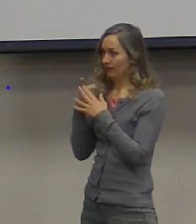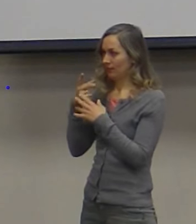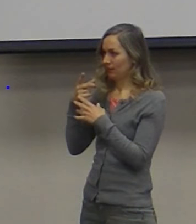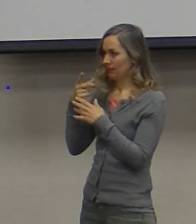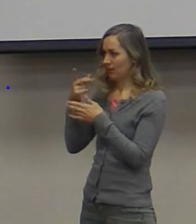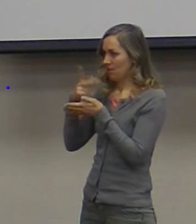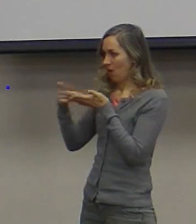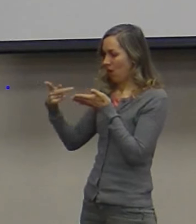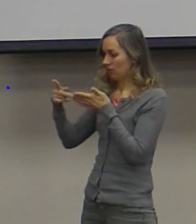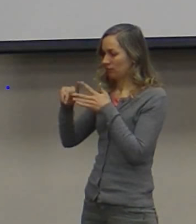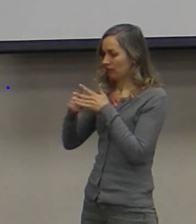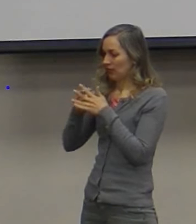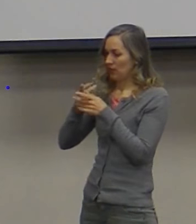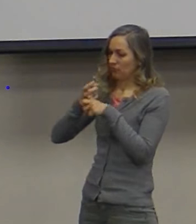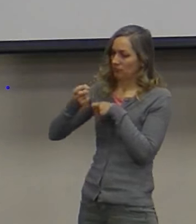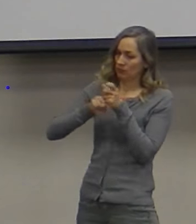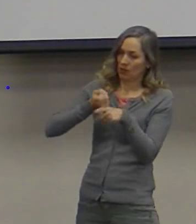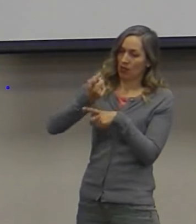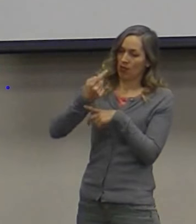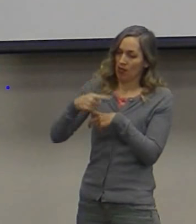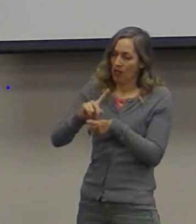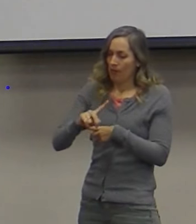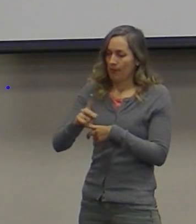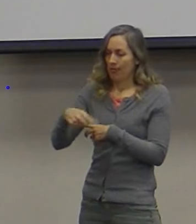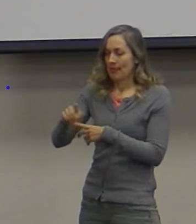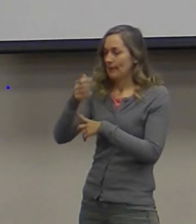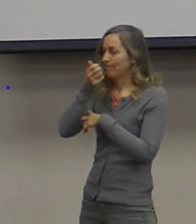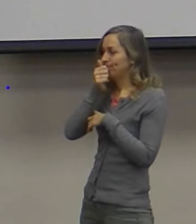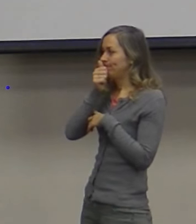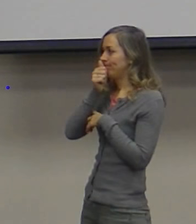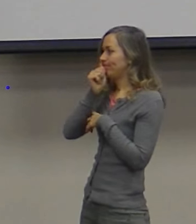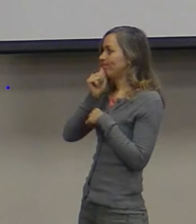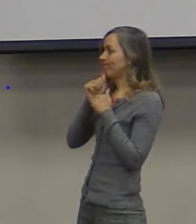But they endured persecution. They endured opposition.